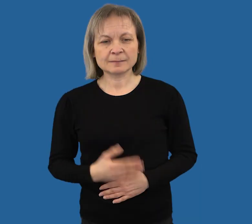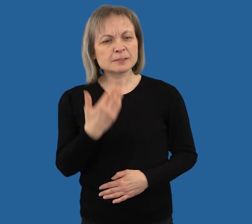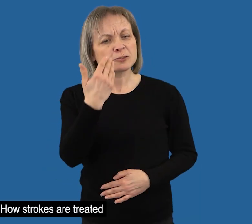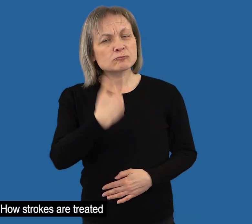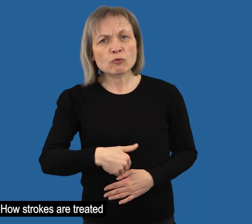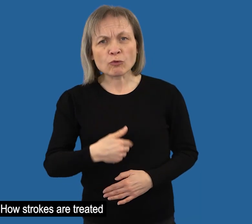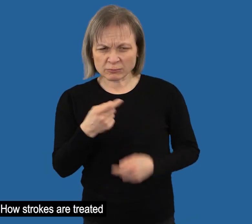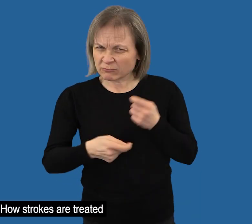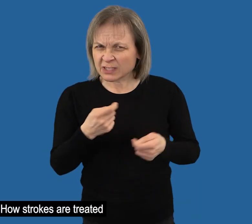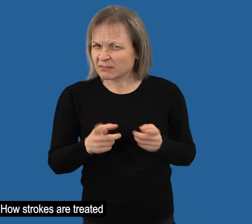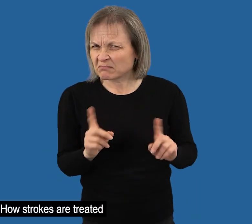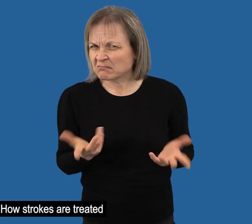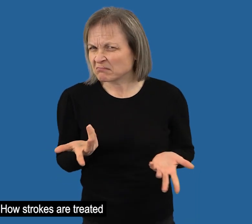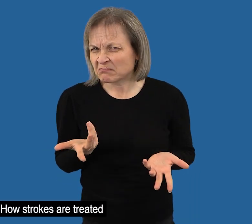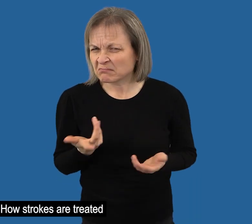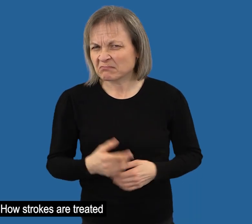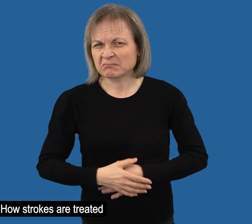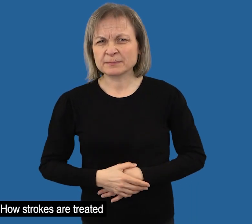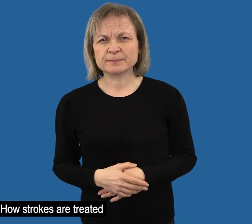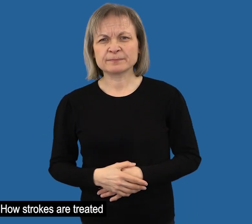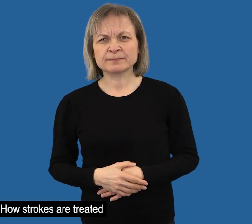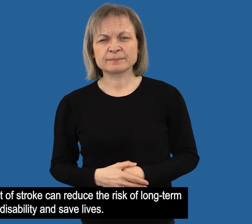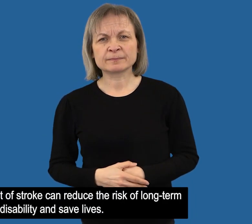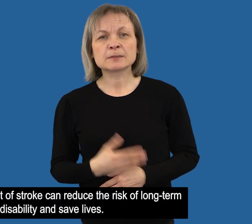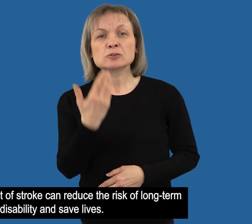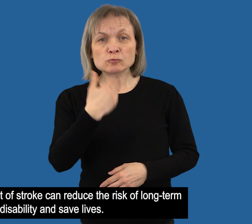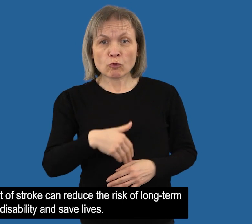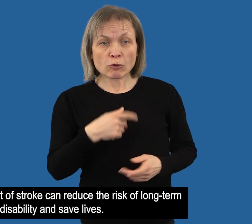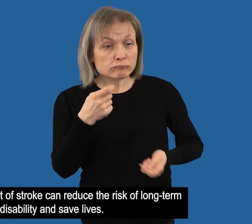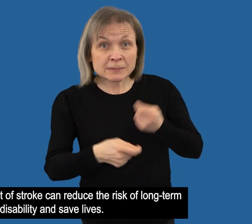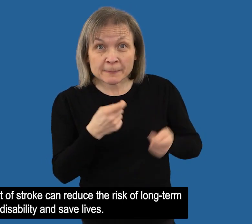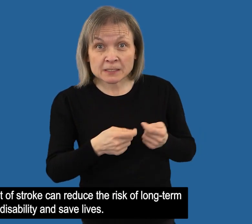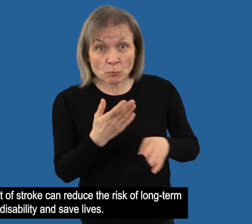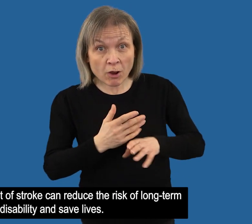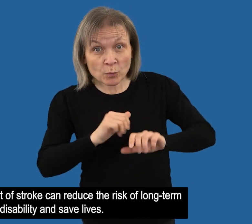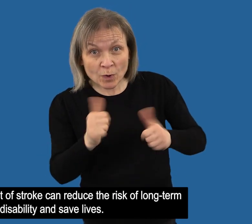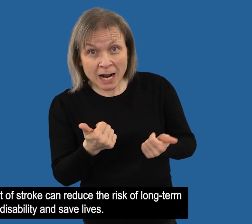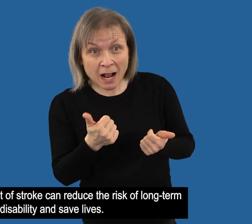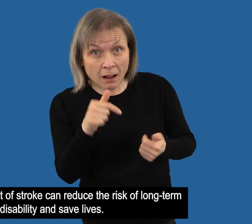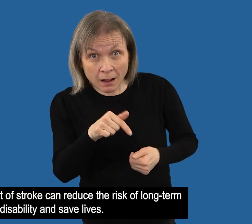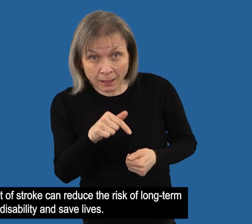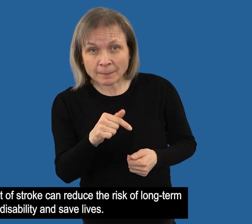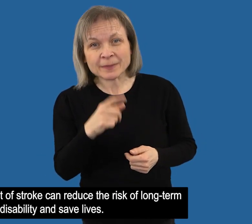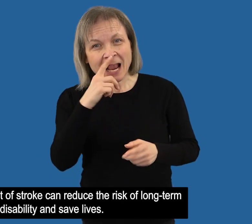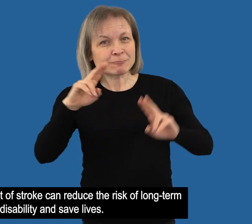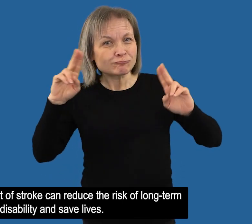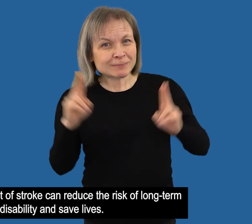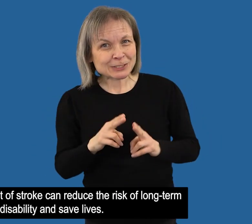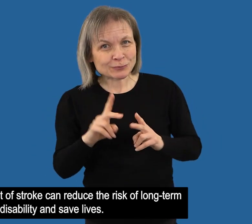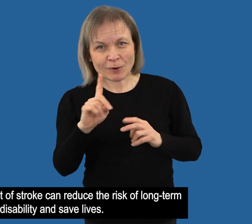How strokes are treated. Effective treatment of stroke can reduce the risk